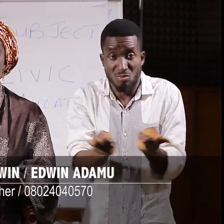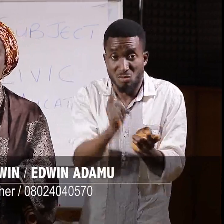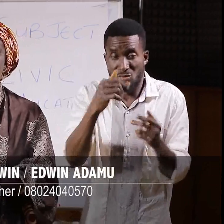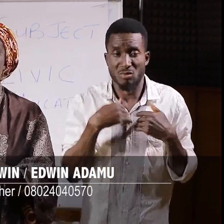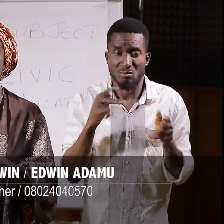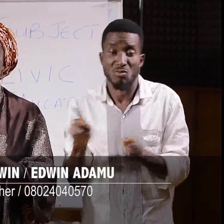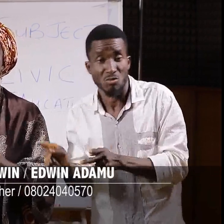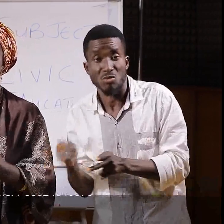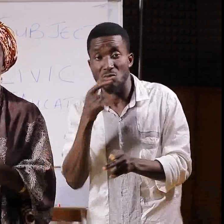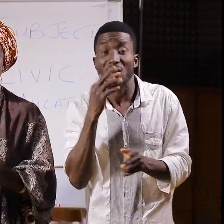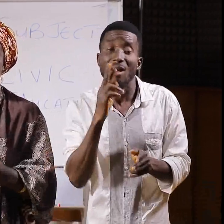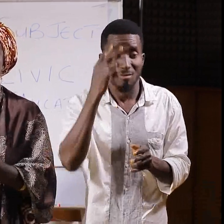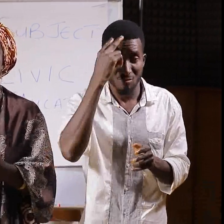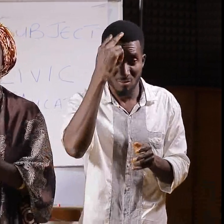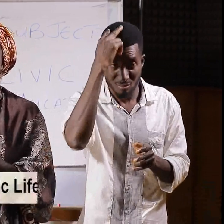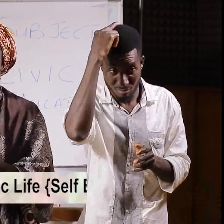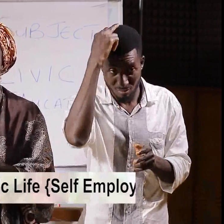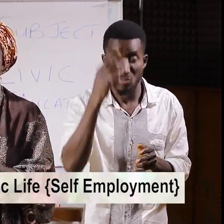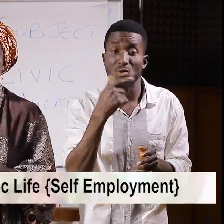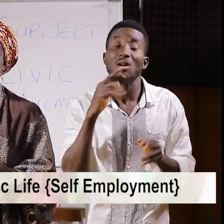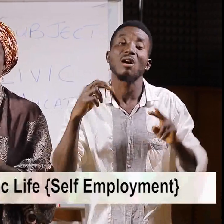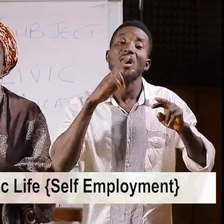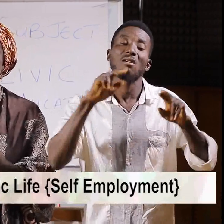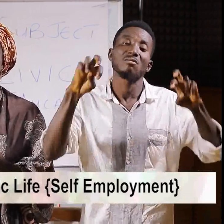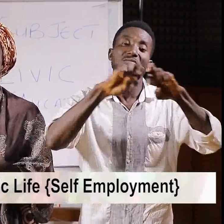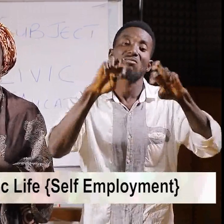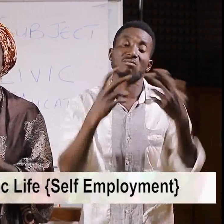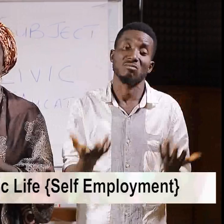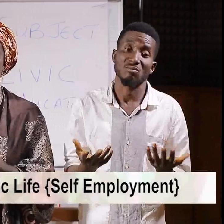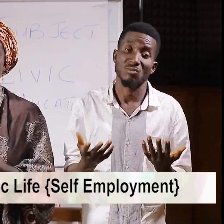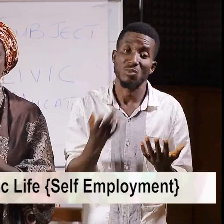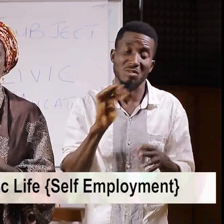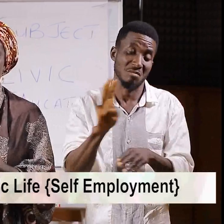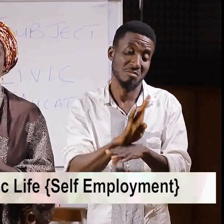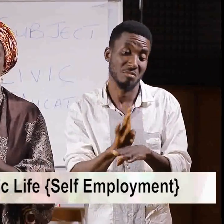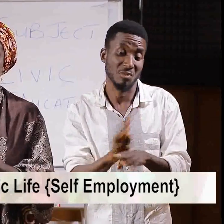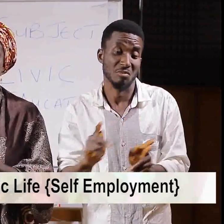have people who are barbers, who are electricians, who are